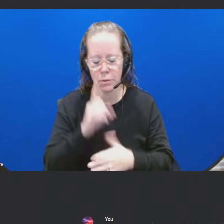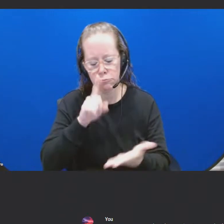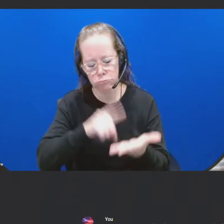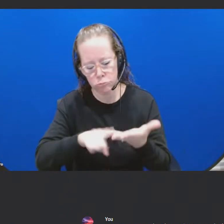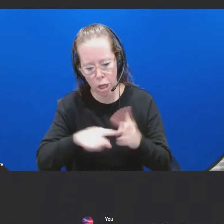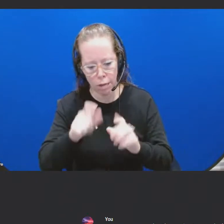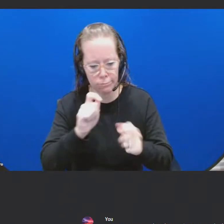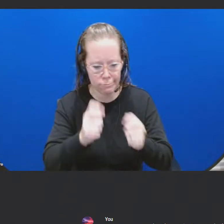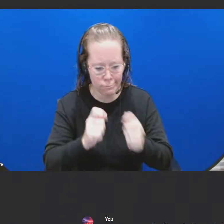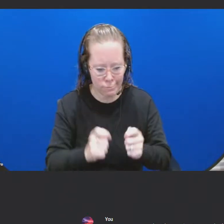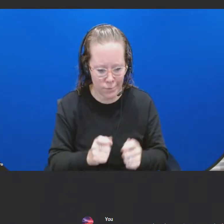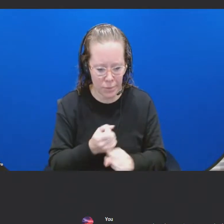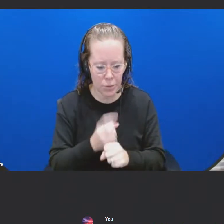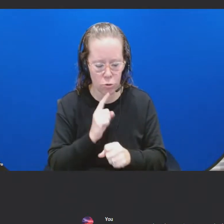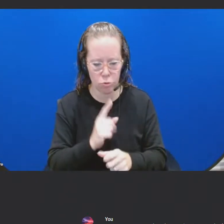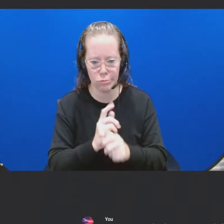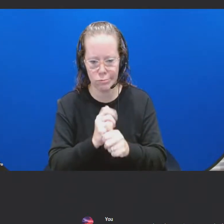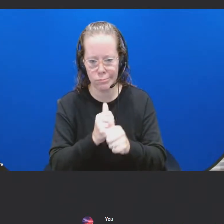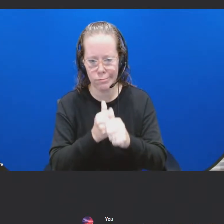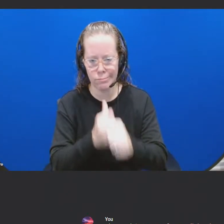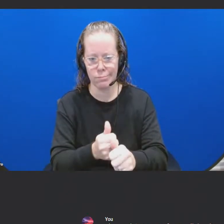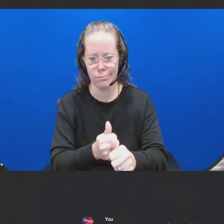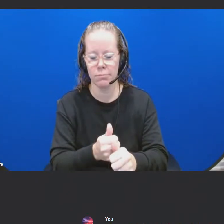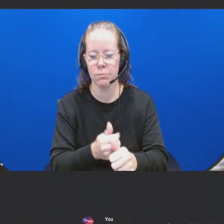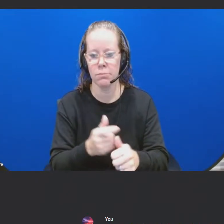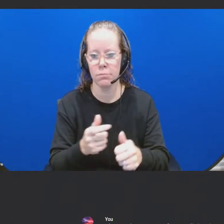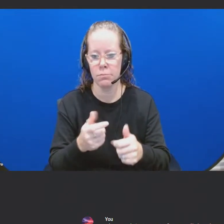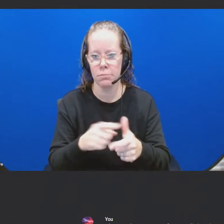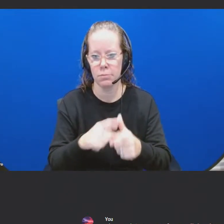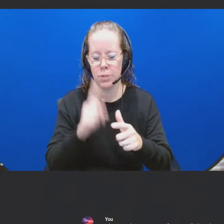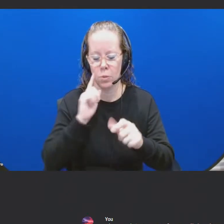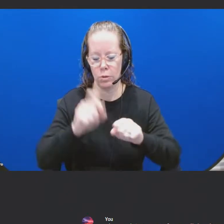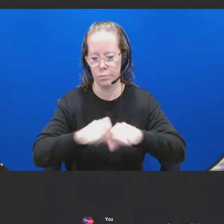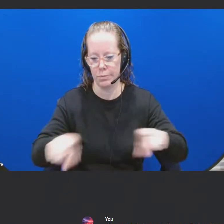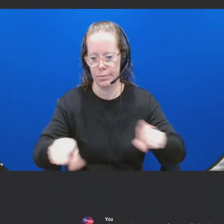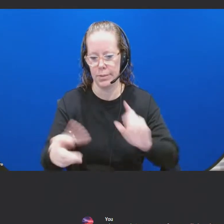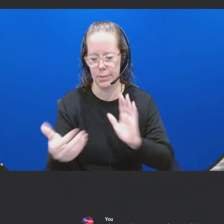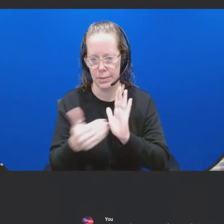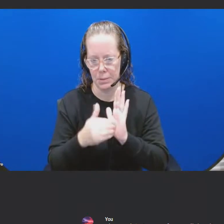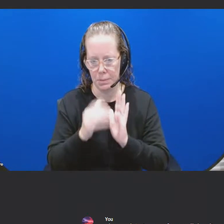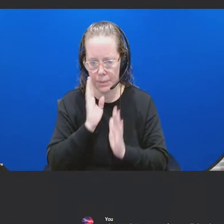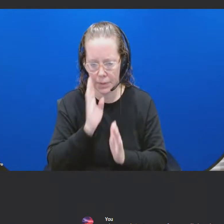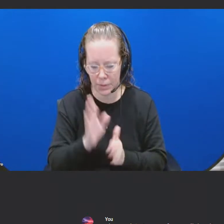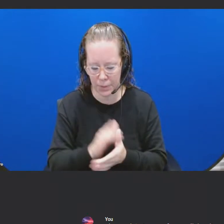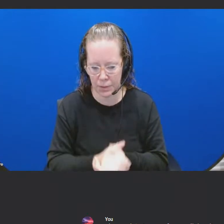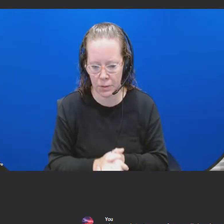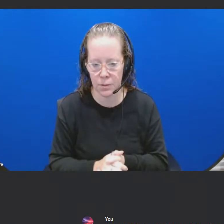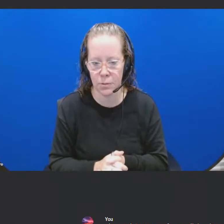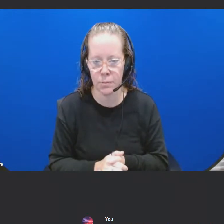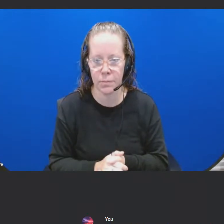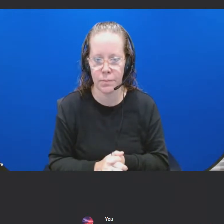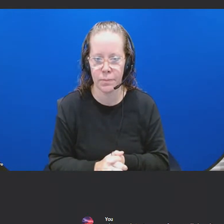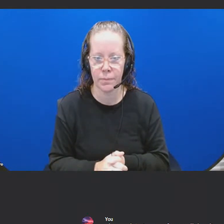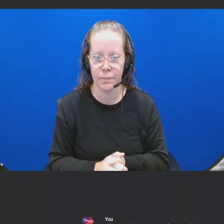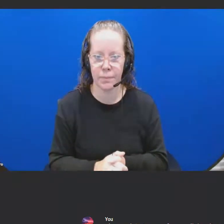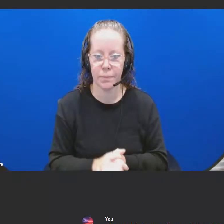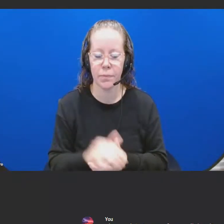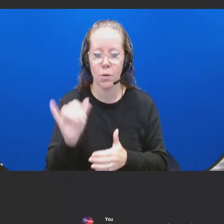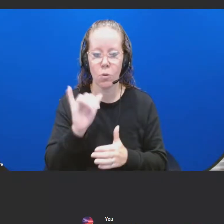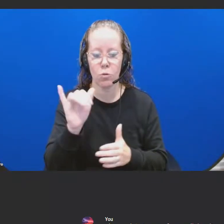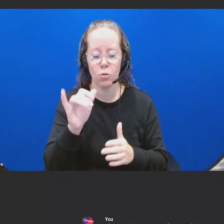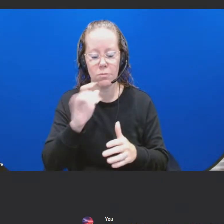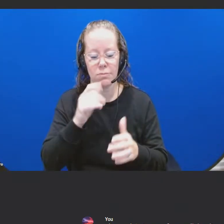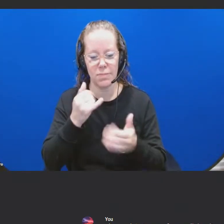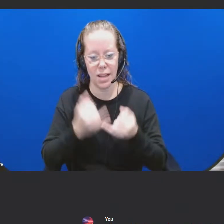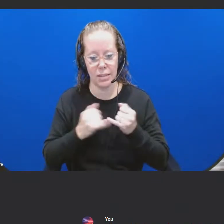exactly the way we want it. I will send it out to you. And there is, in the appendix, there